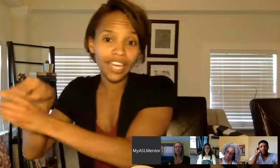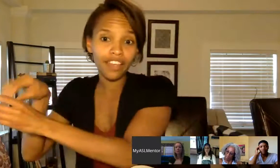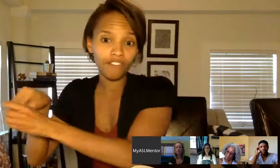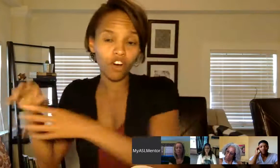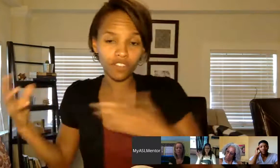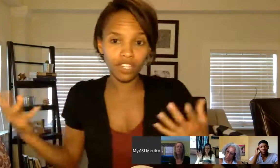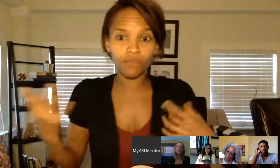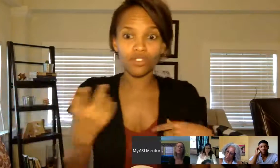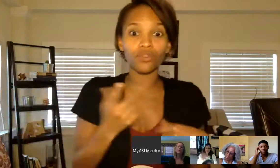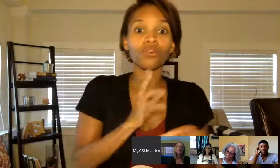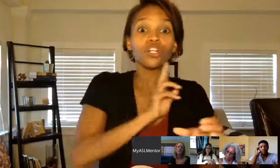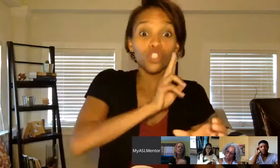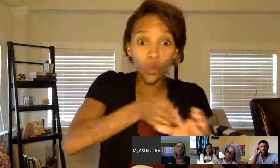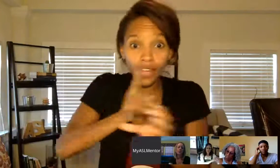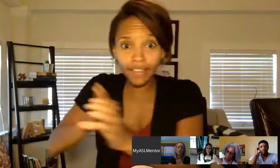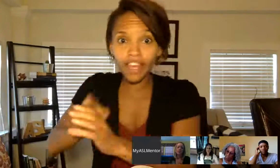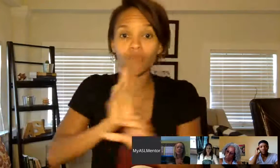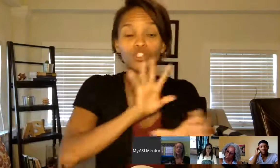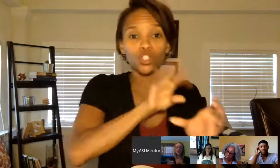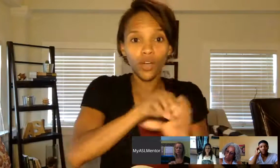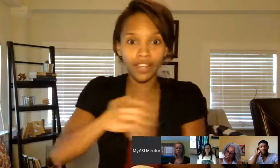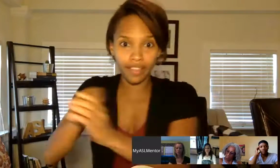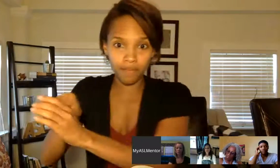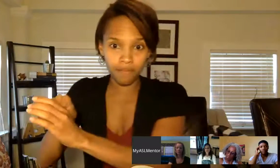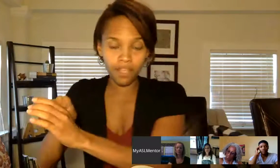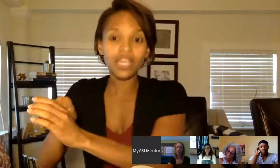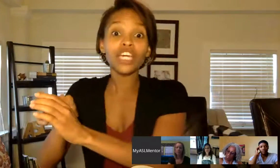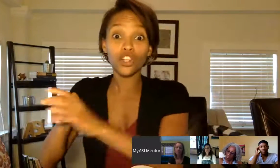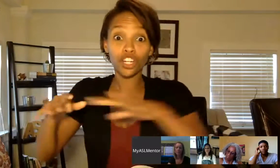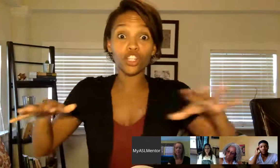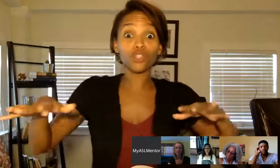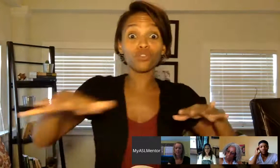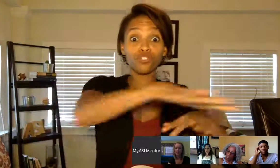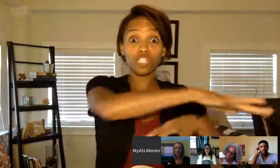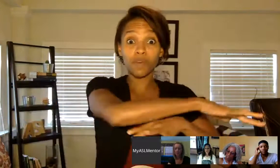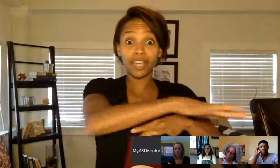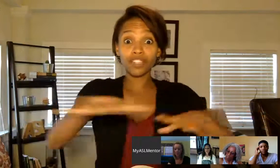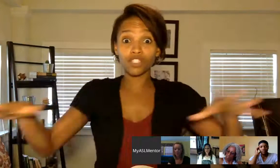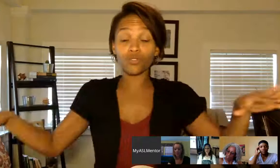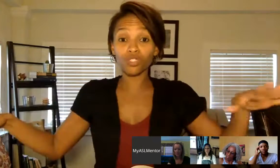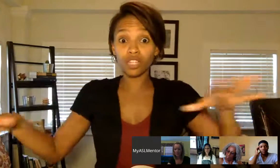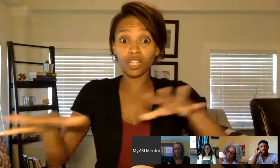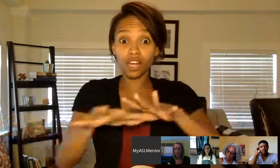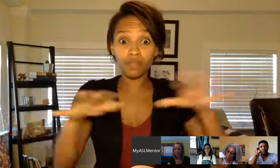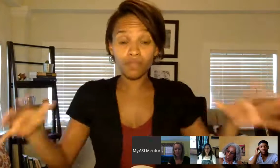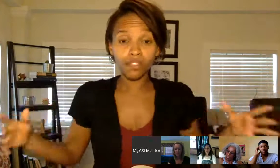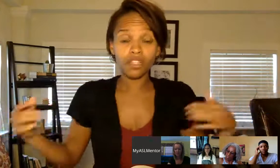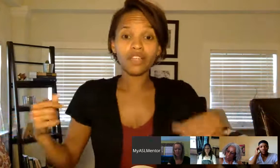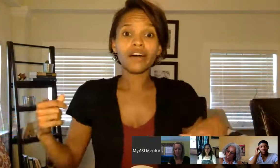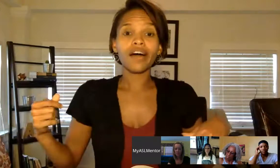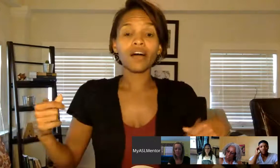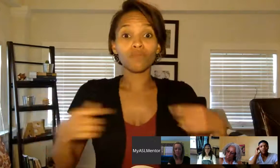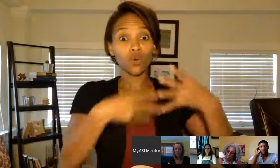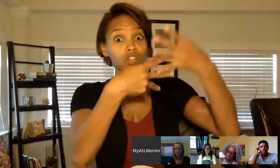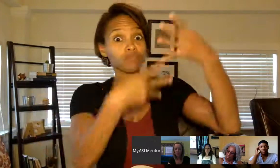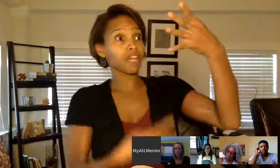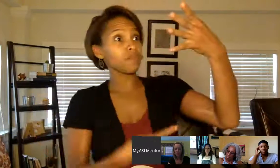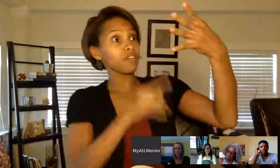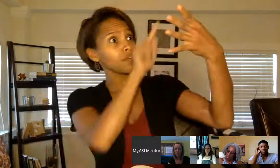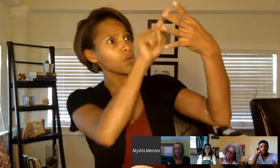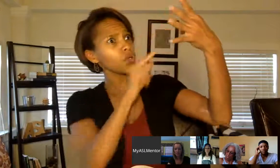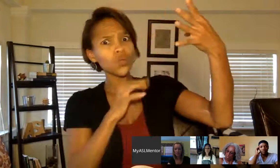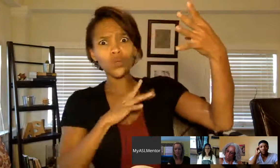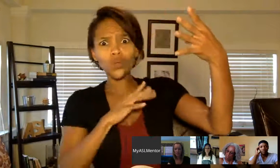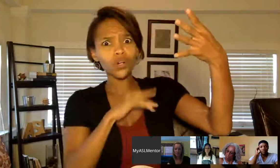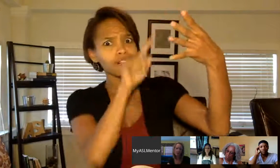you can get involved in them too, joining them or joining them, you're going to use your space, use the clubs, or